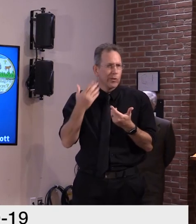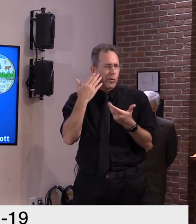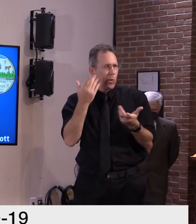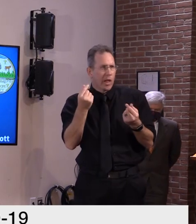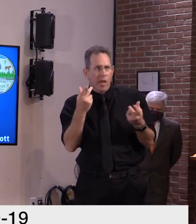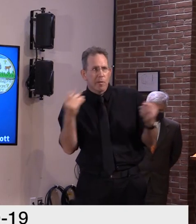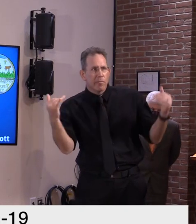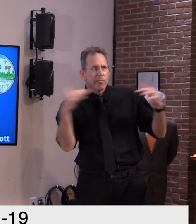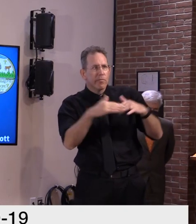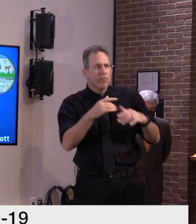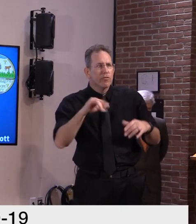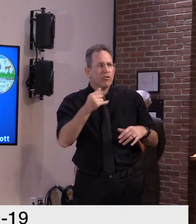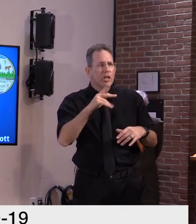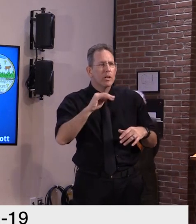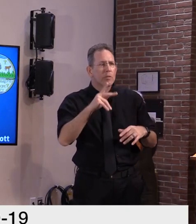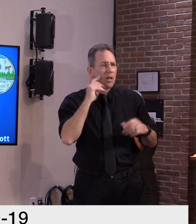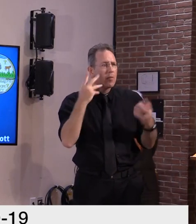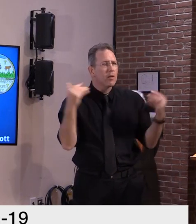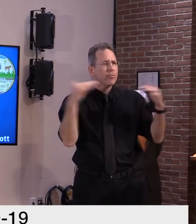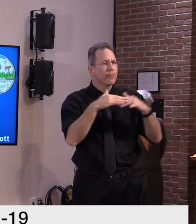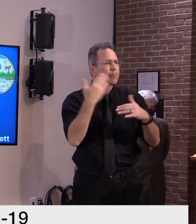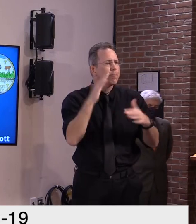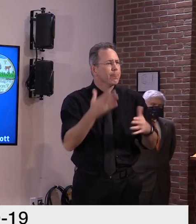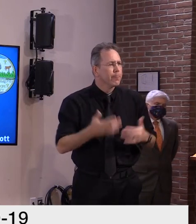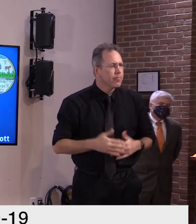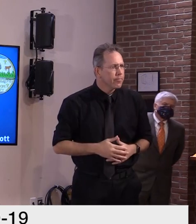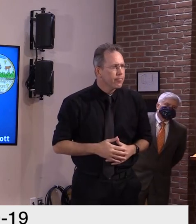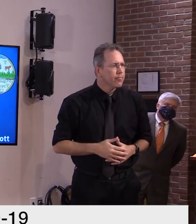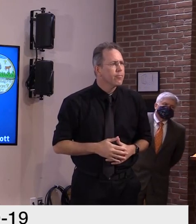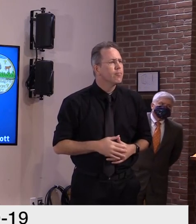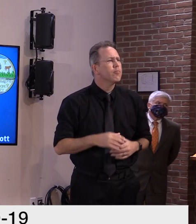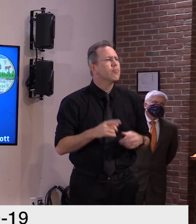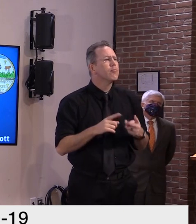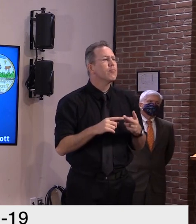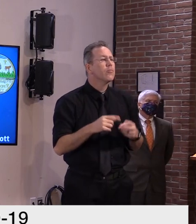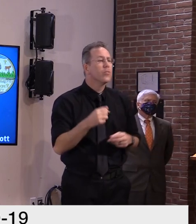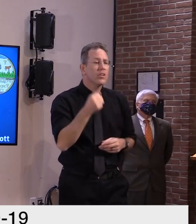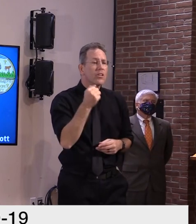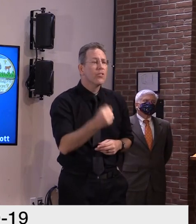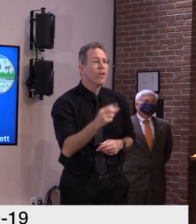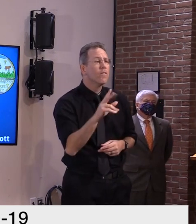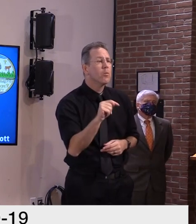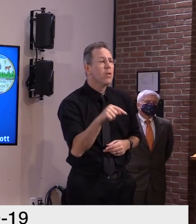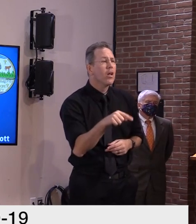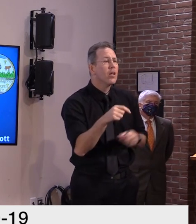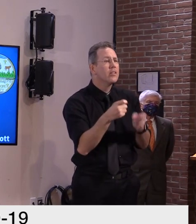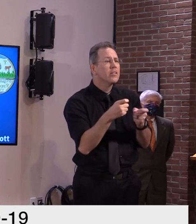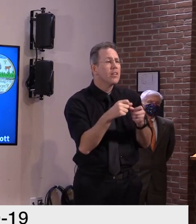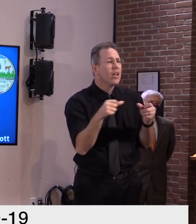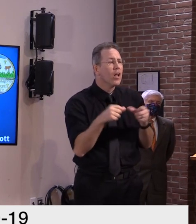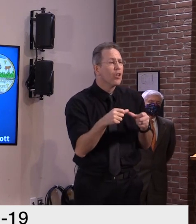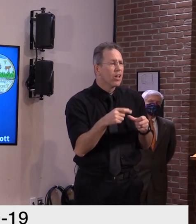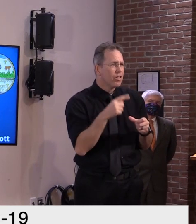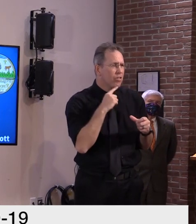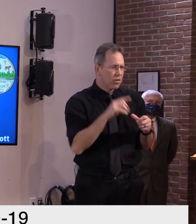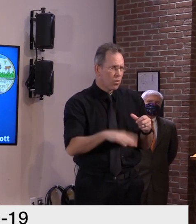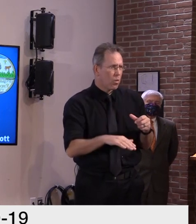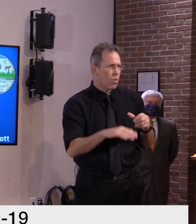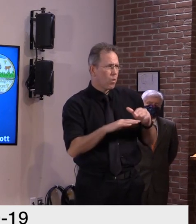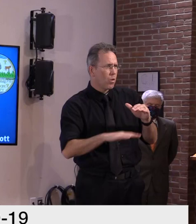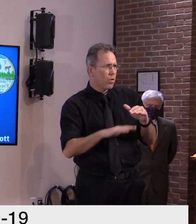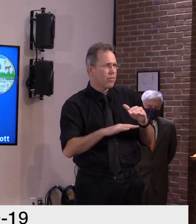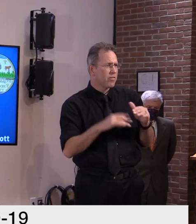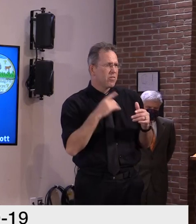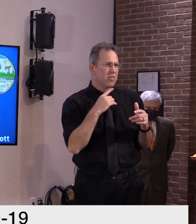at places down in southern Vermont, those counties likely will be red for a little while or yellow. So we're asking people to plan